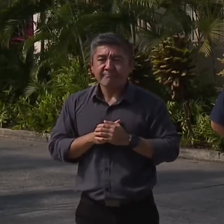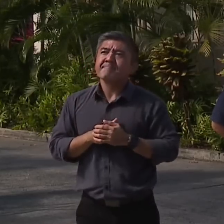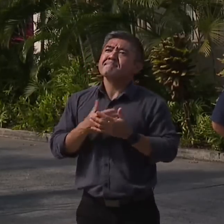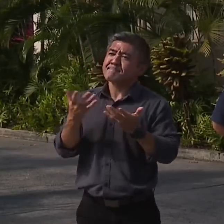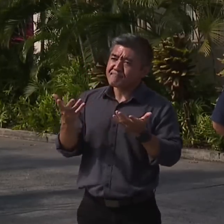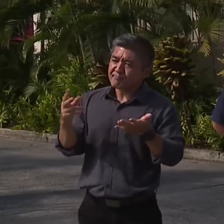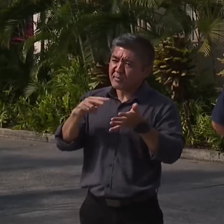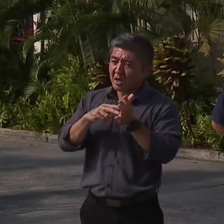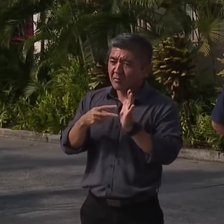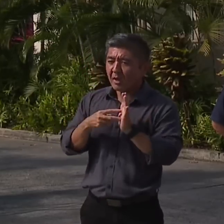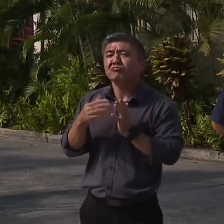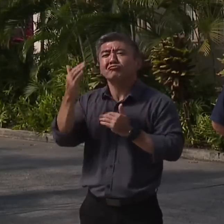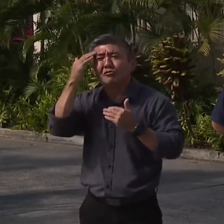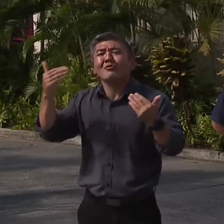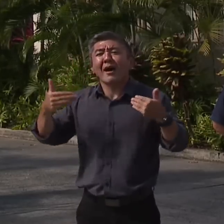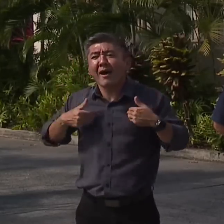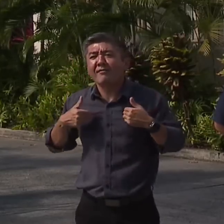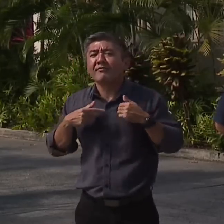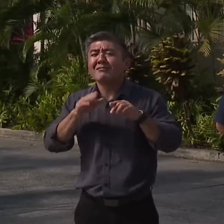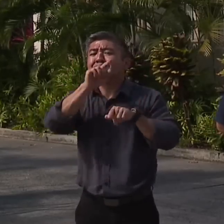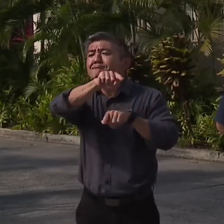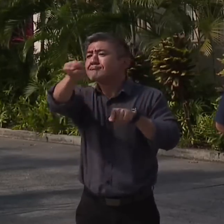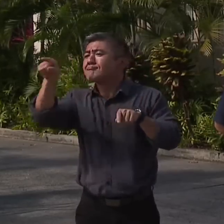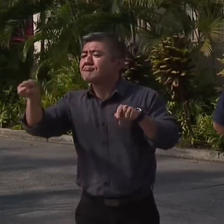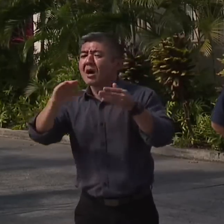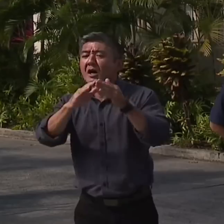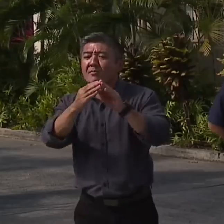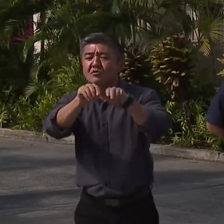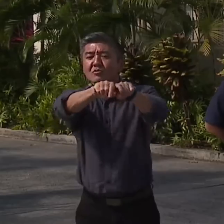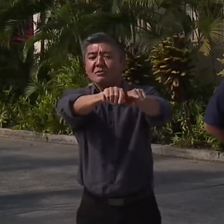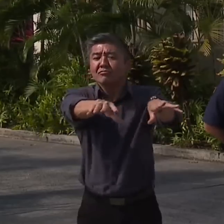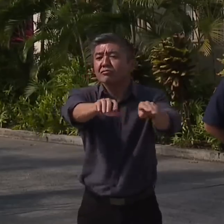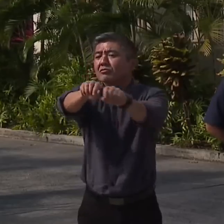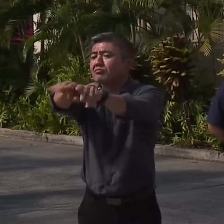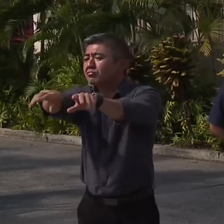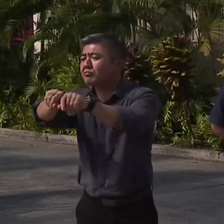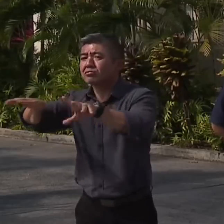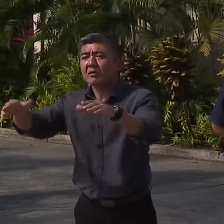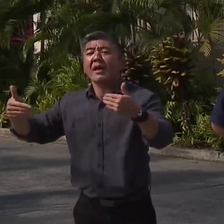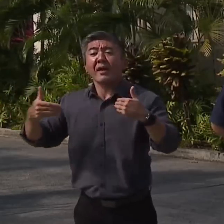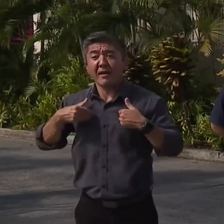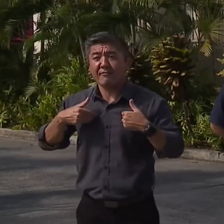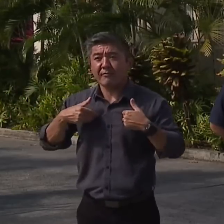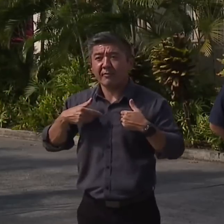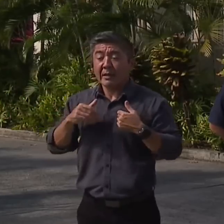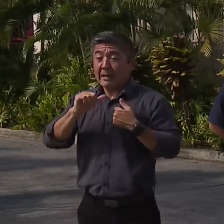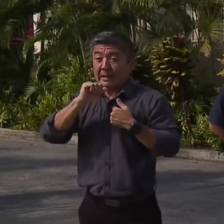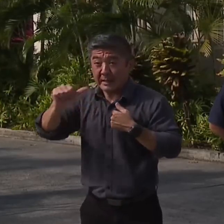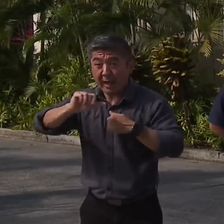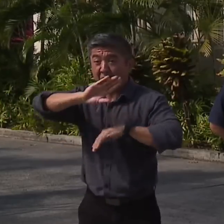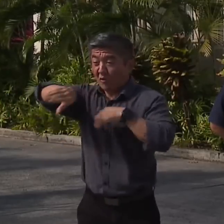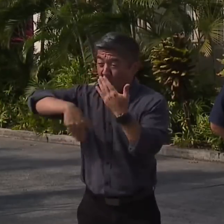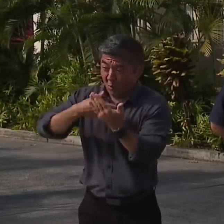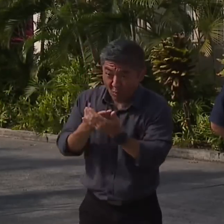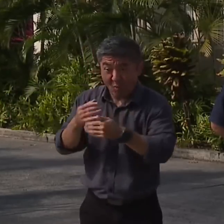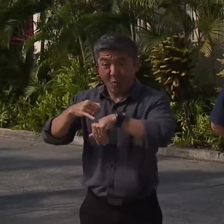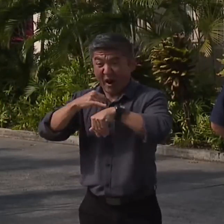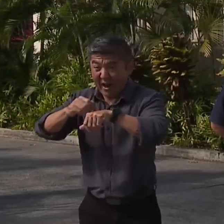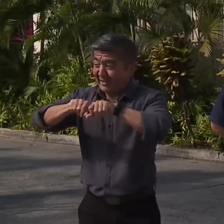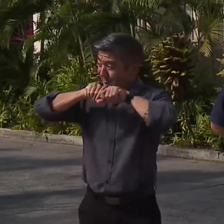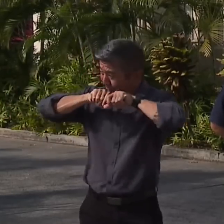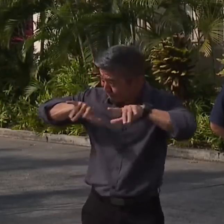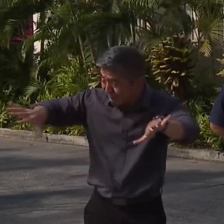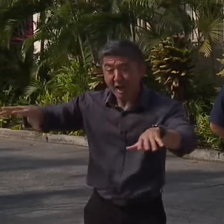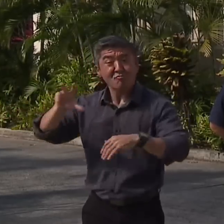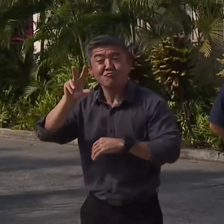know there is community spread and we know that it's in certain areas in our community, it's not everywhere in our community. If that was the case,